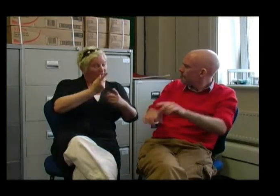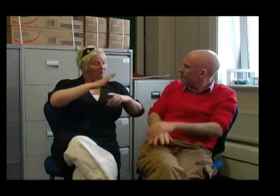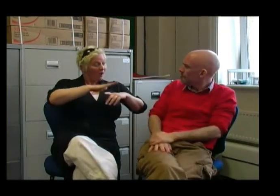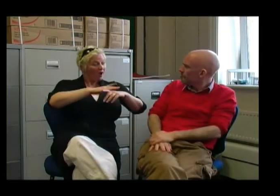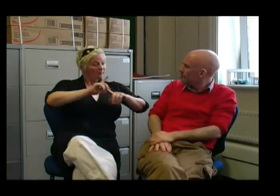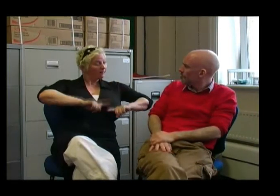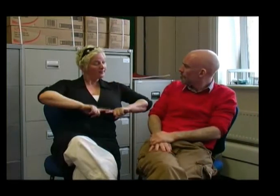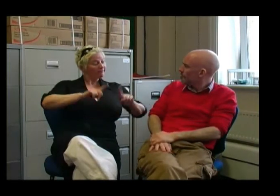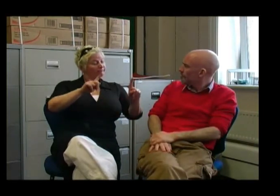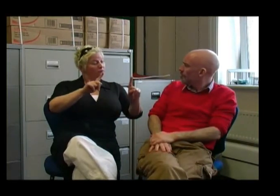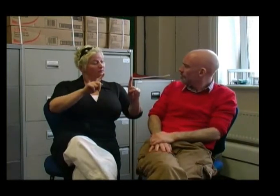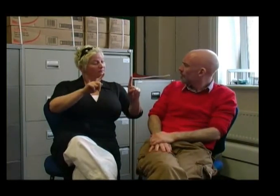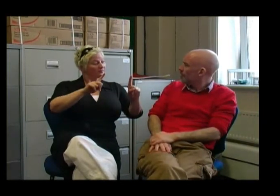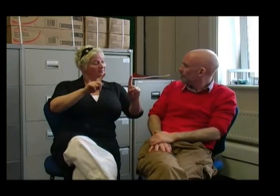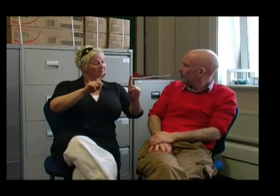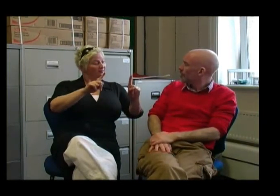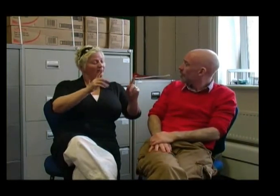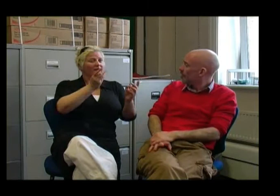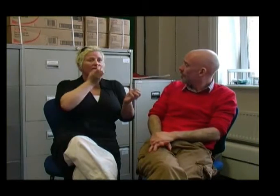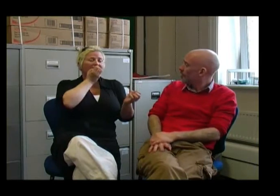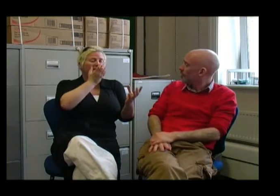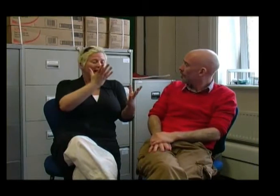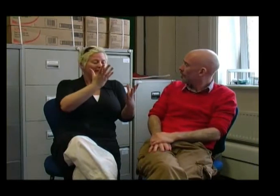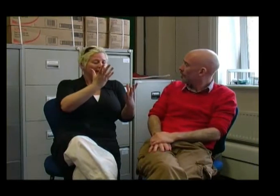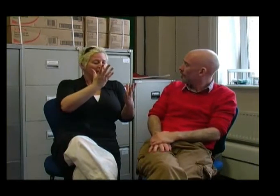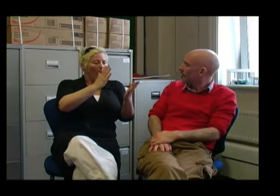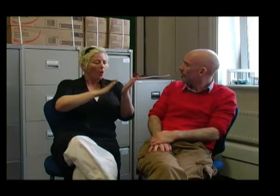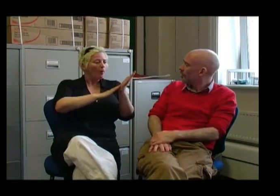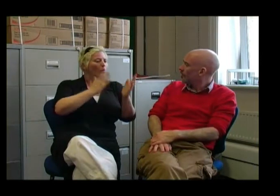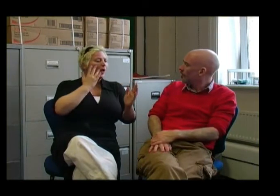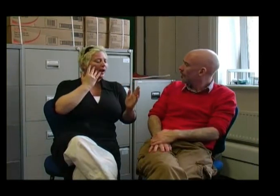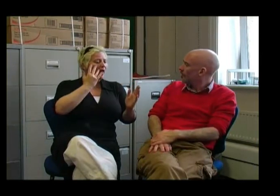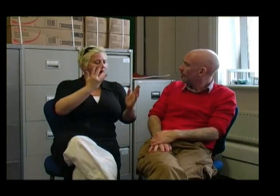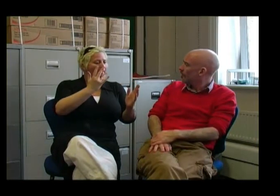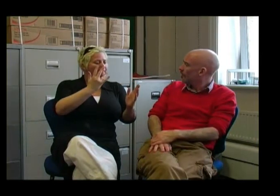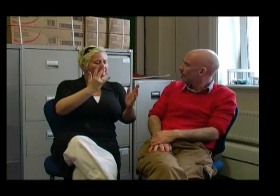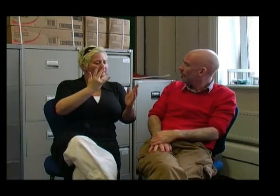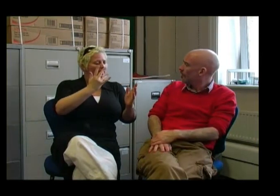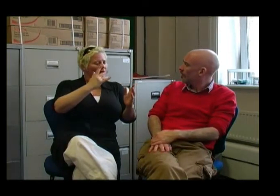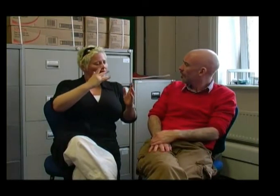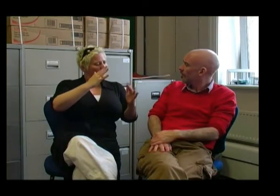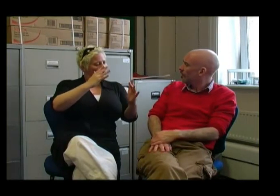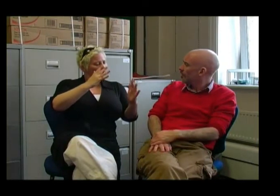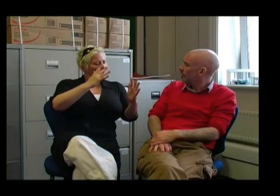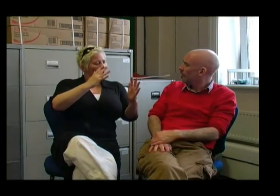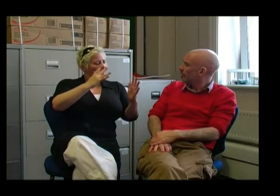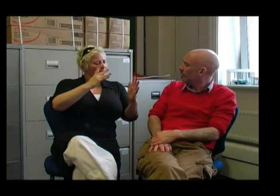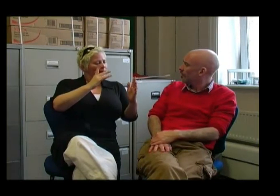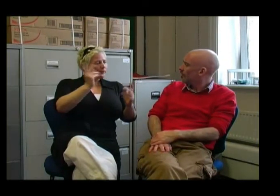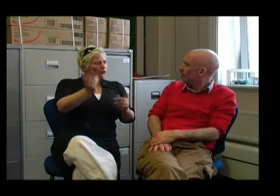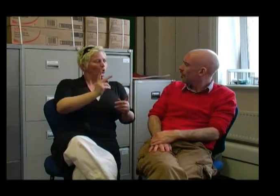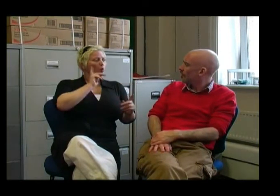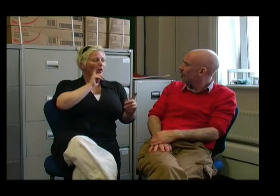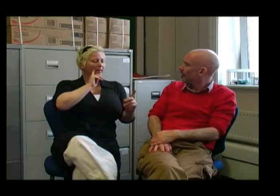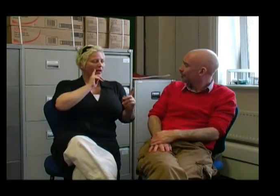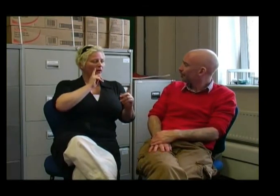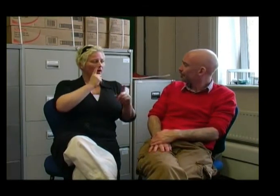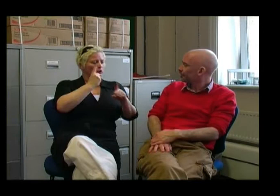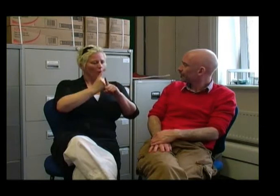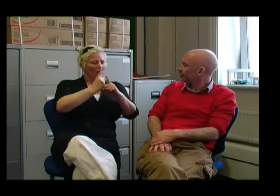story? Sometimes the stories they see will be different. There's a beautiful moment when the two women